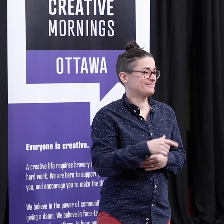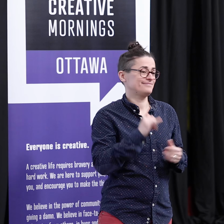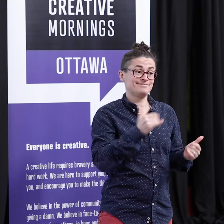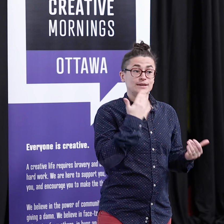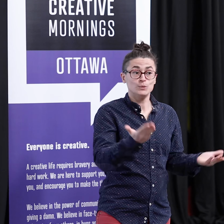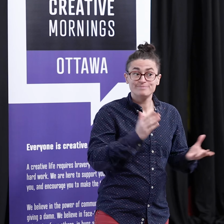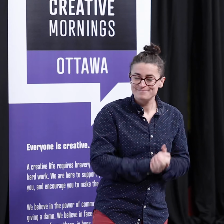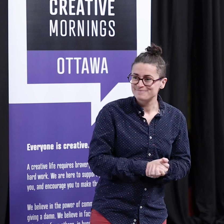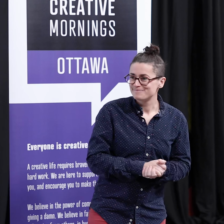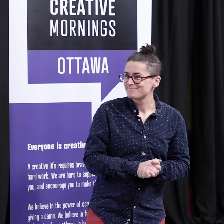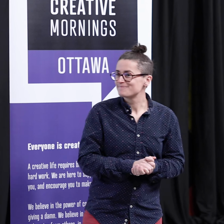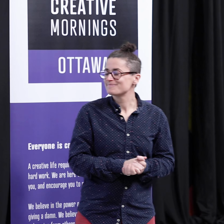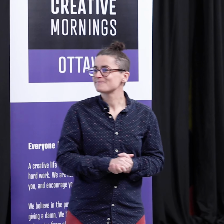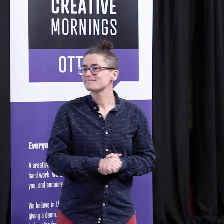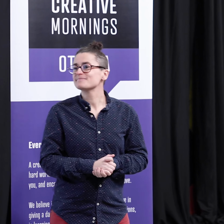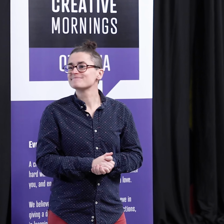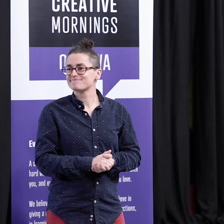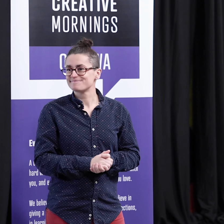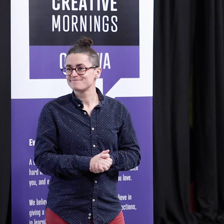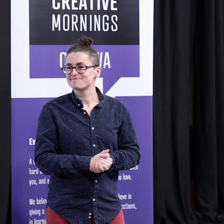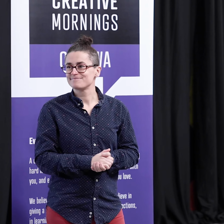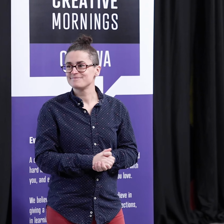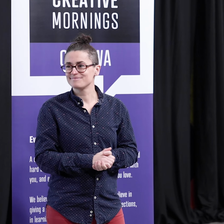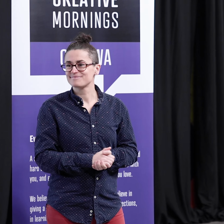Okay, I'll ask her to start interpreting now. Thanks.